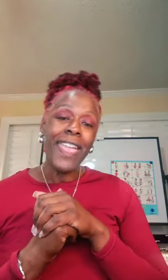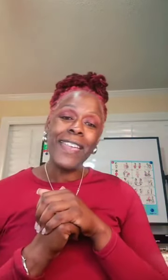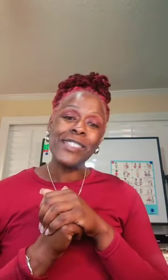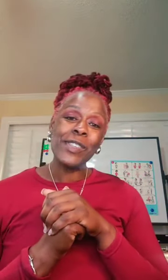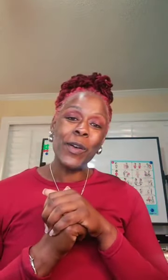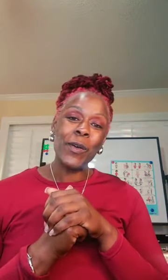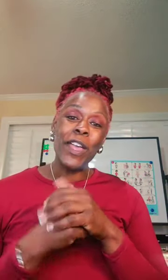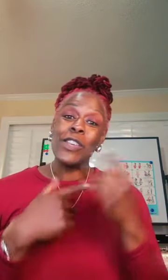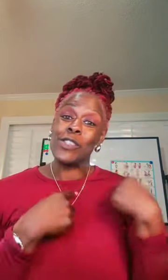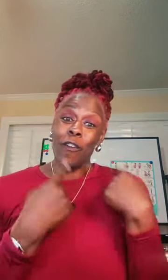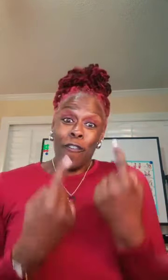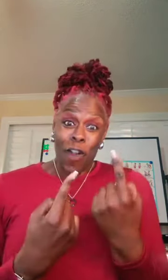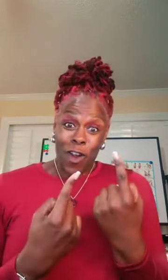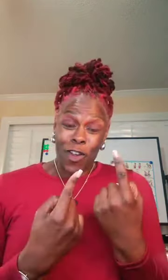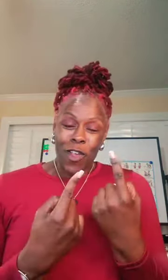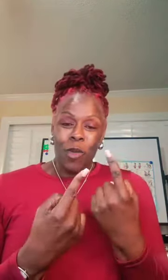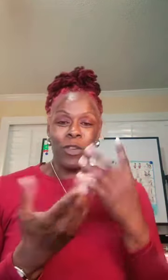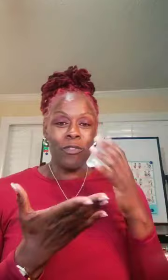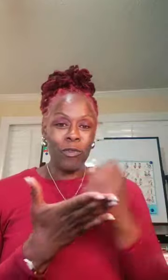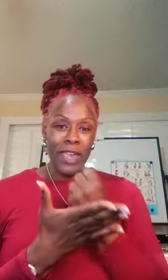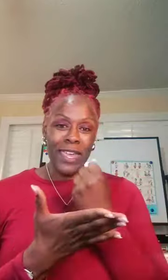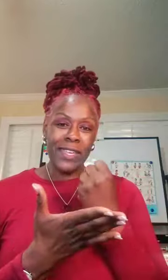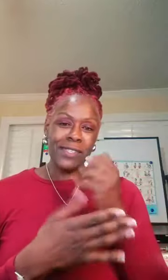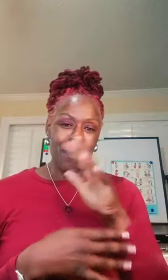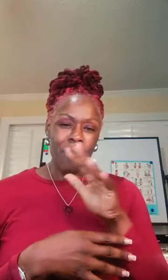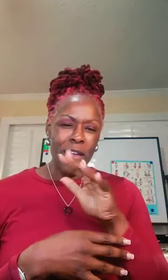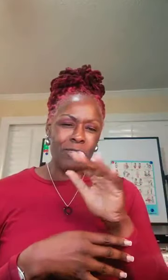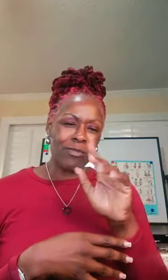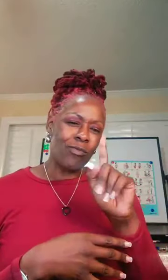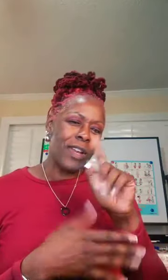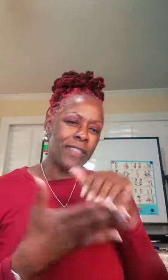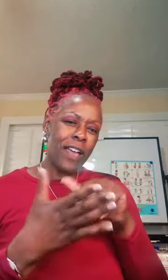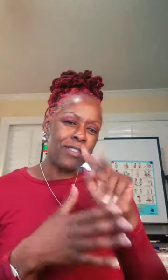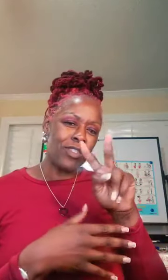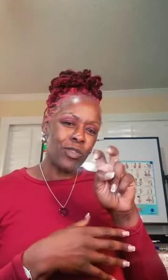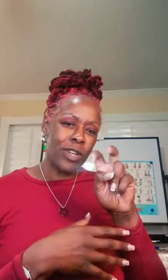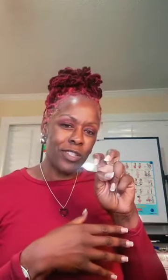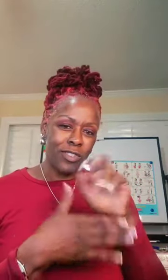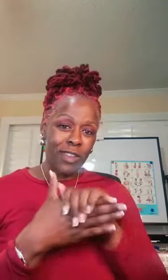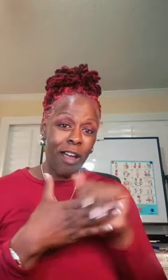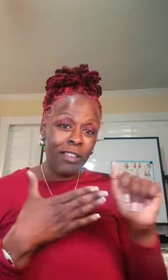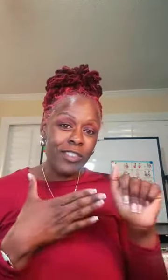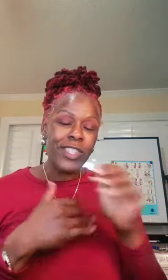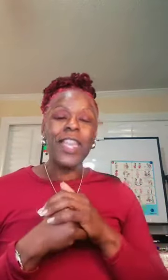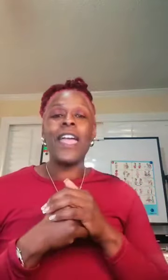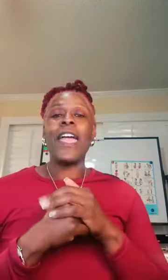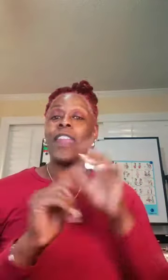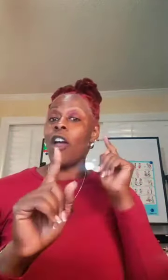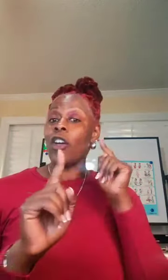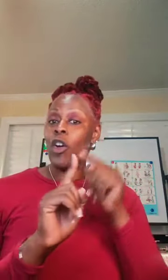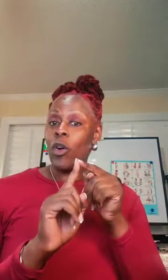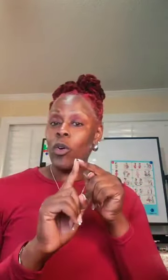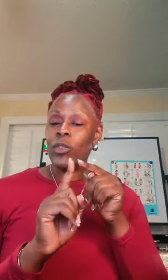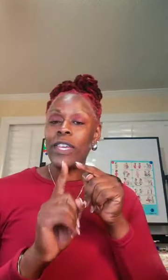And so far we've raised around $1,200 and our goal